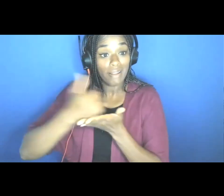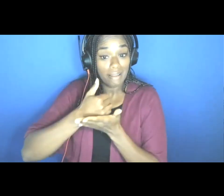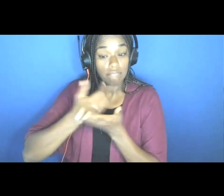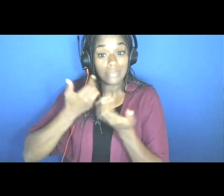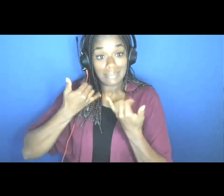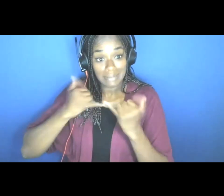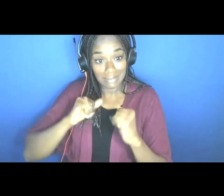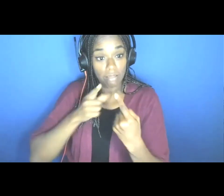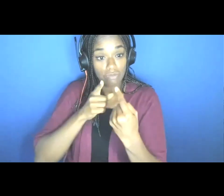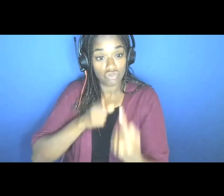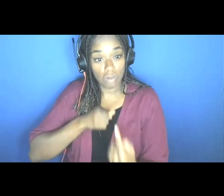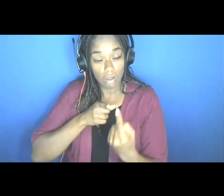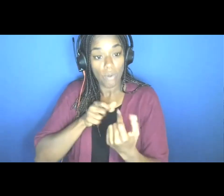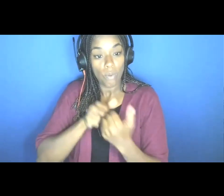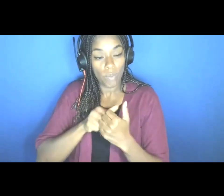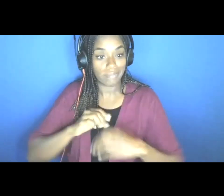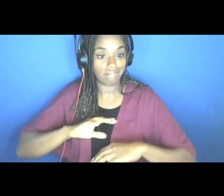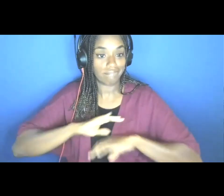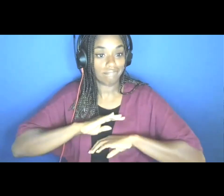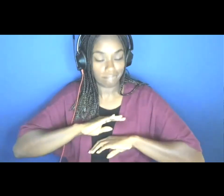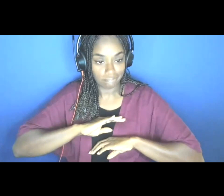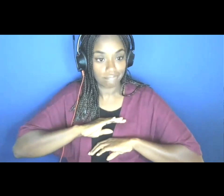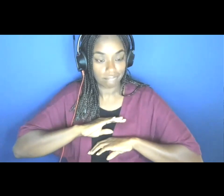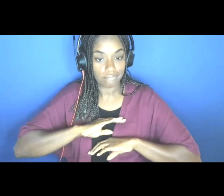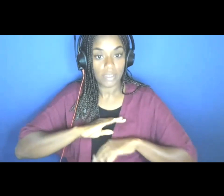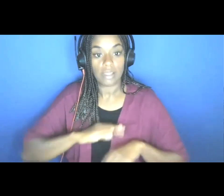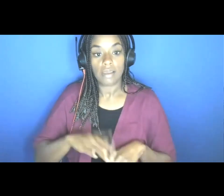with the adequacy of their economic resources.